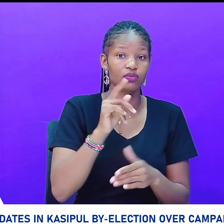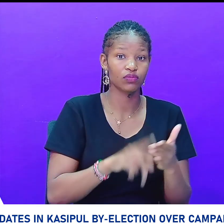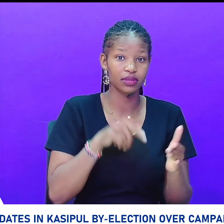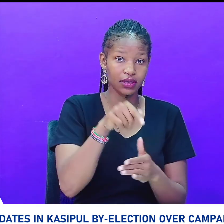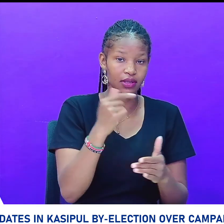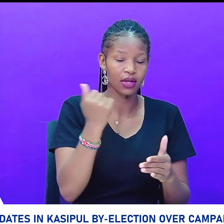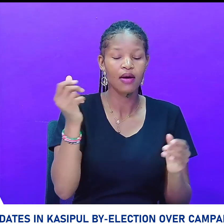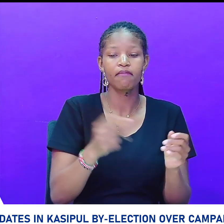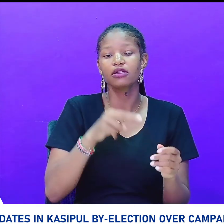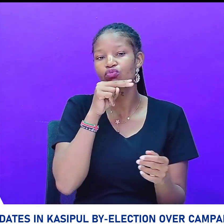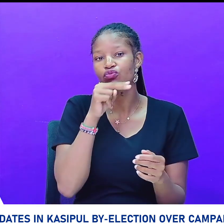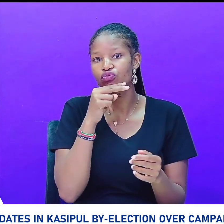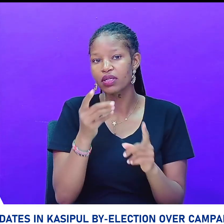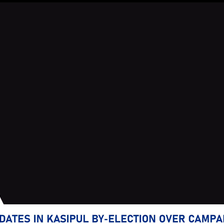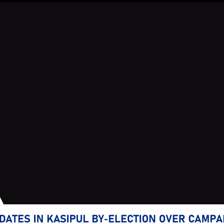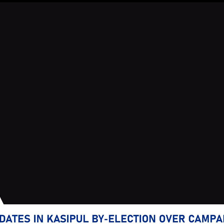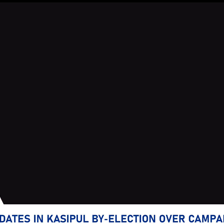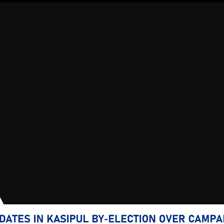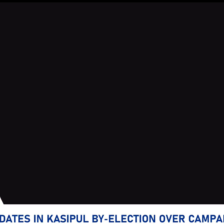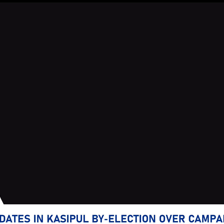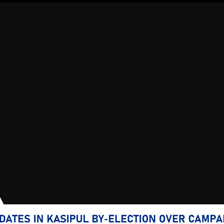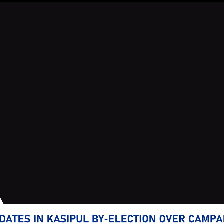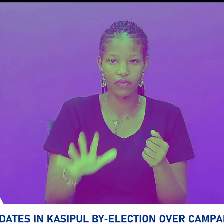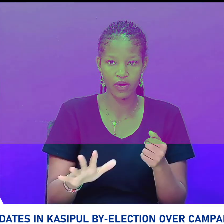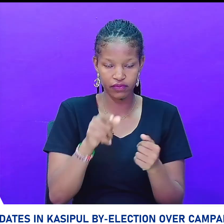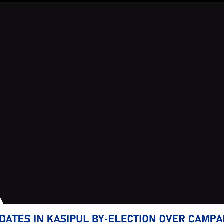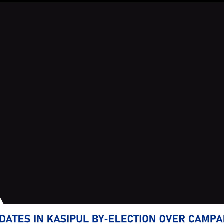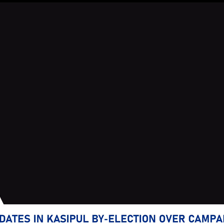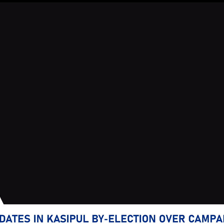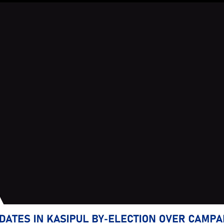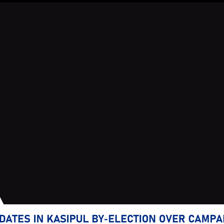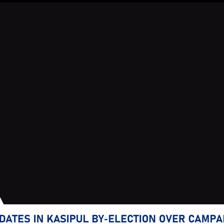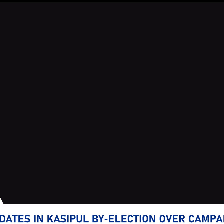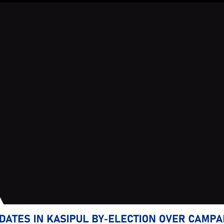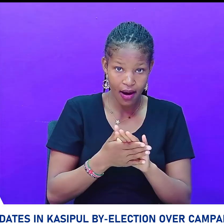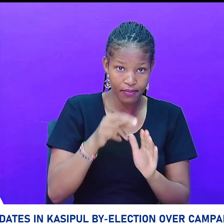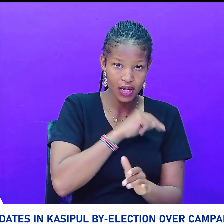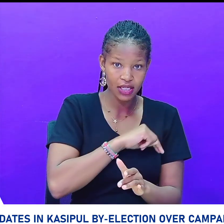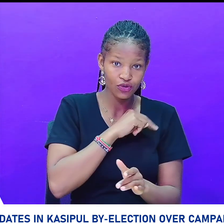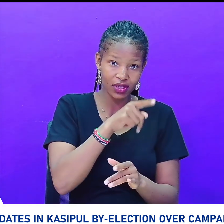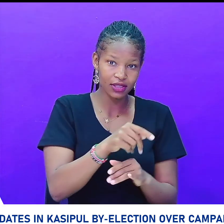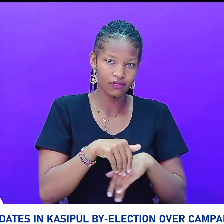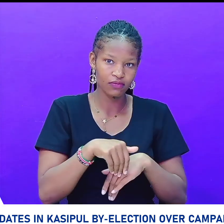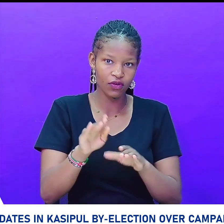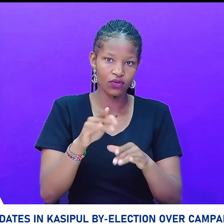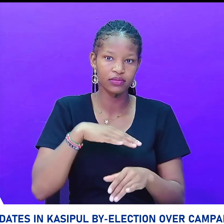The by-election, scheduled for November 27, 2025, became